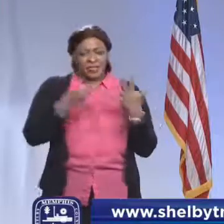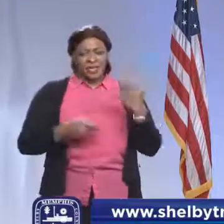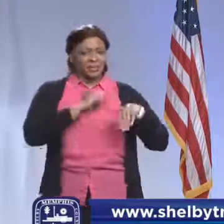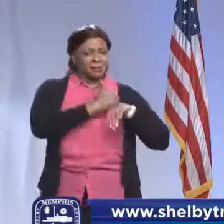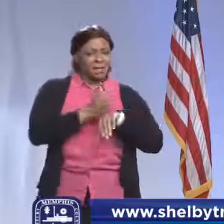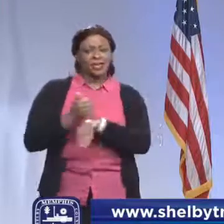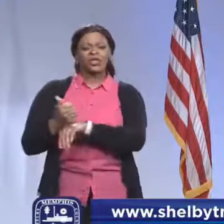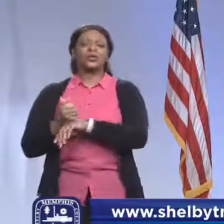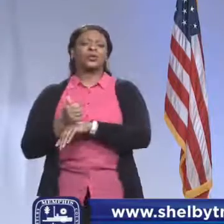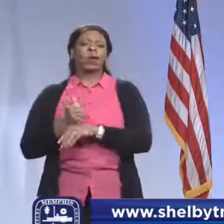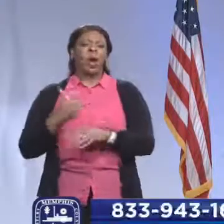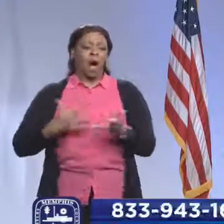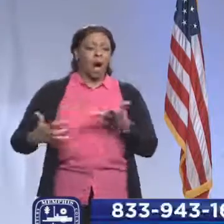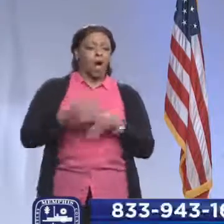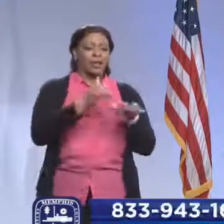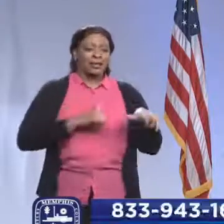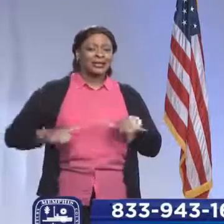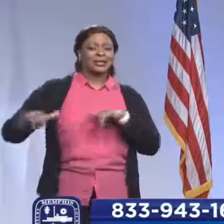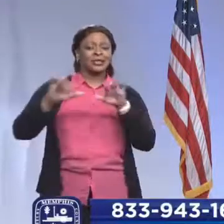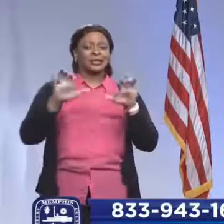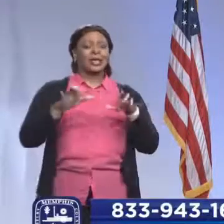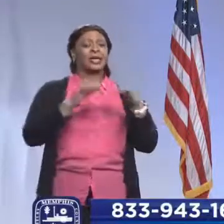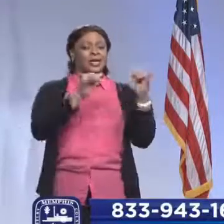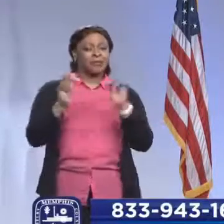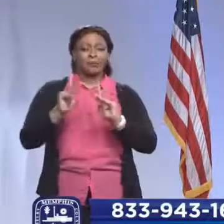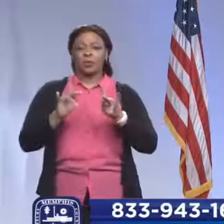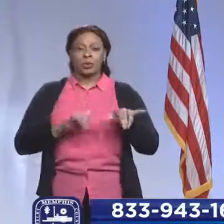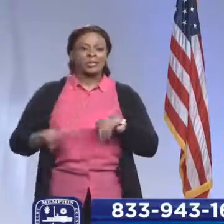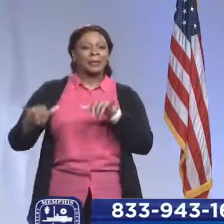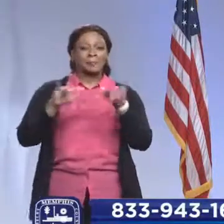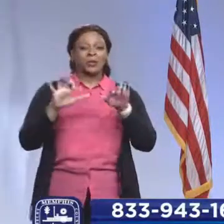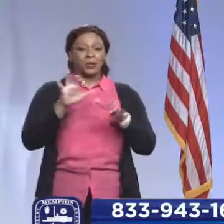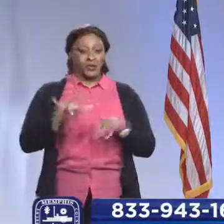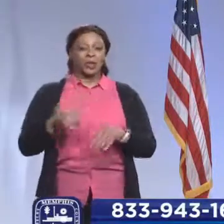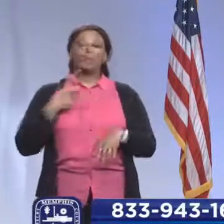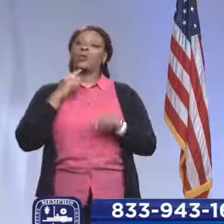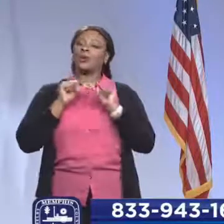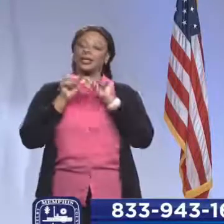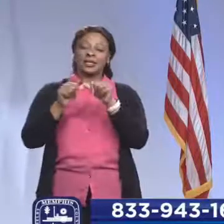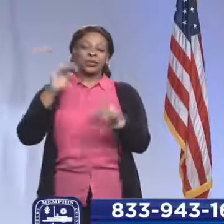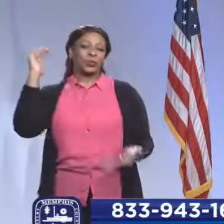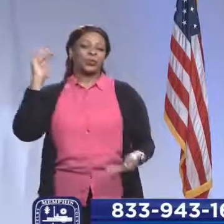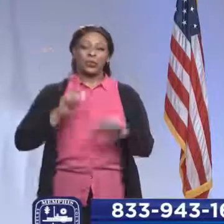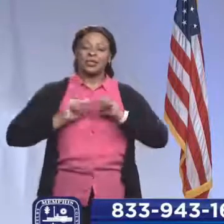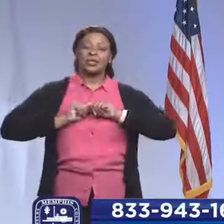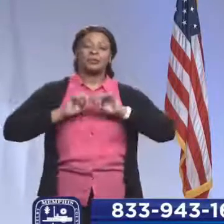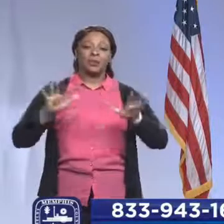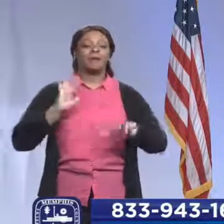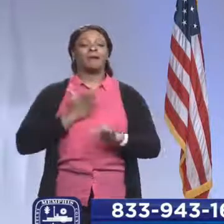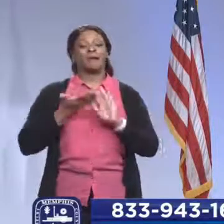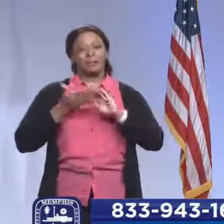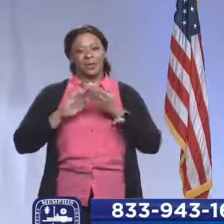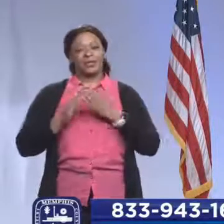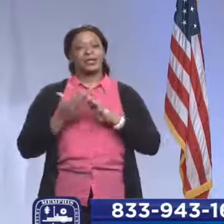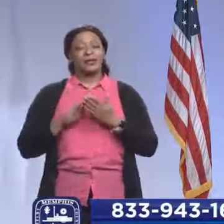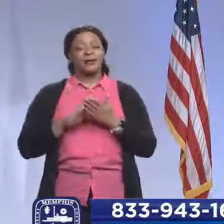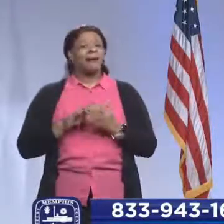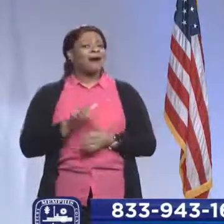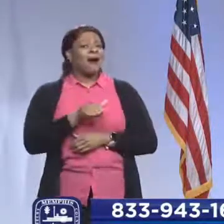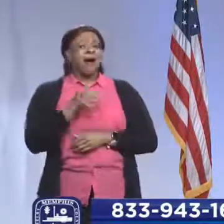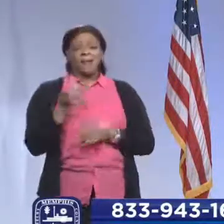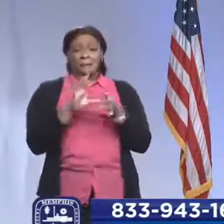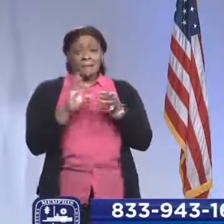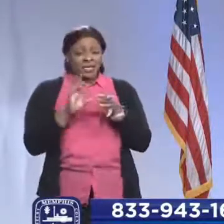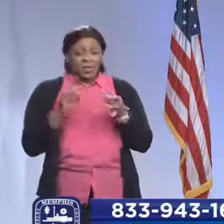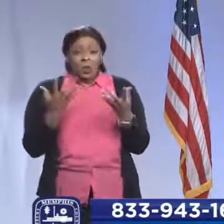of us collectively doing that and individually doing that, we will continue to reduce the spread in our community. The other message